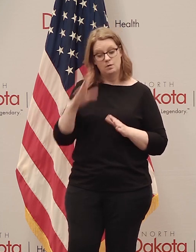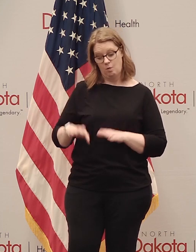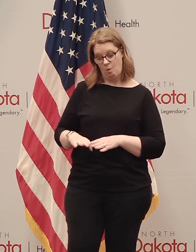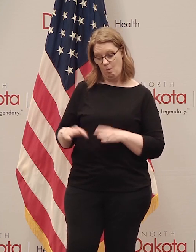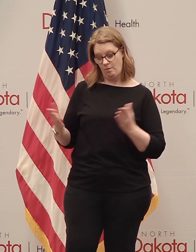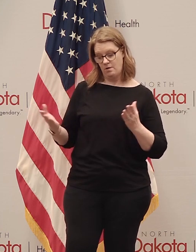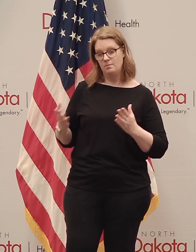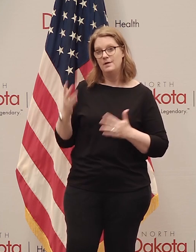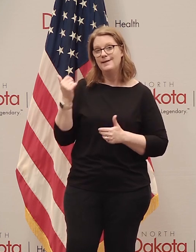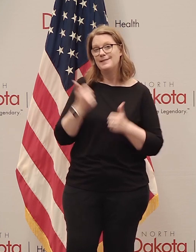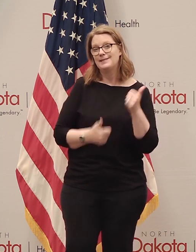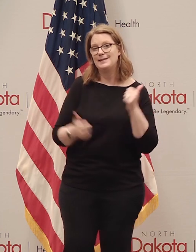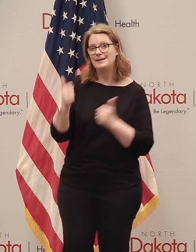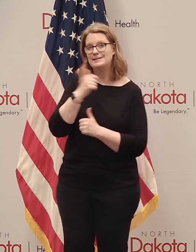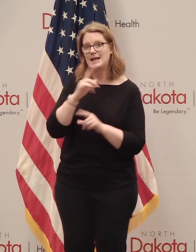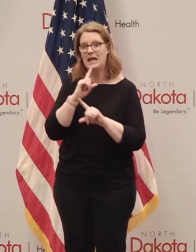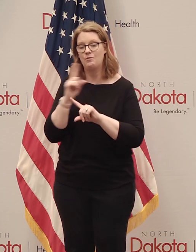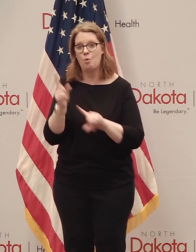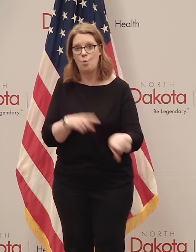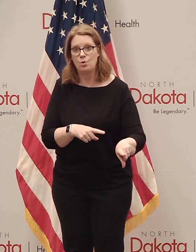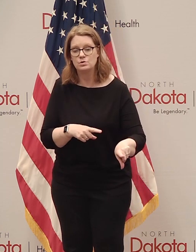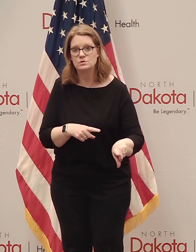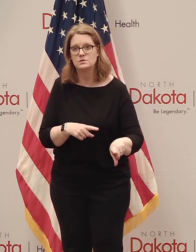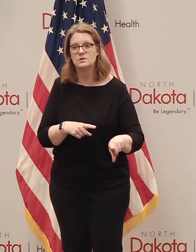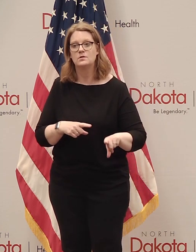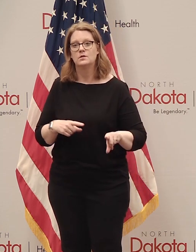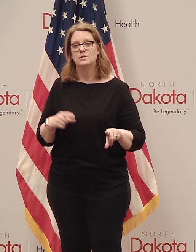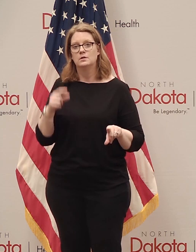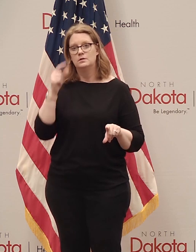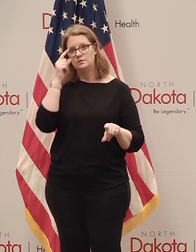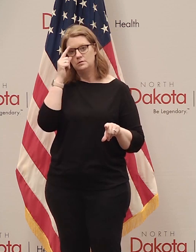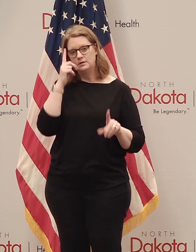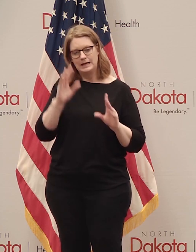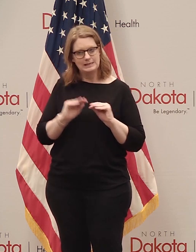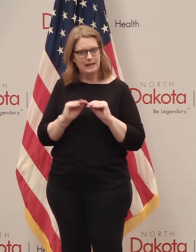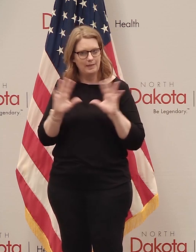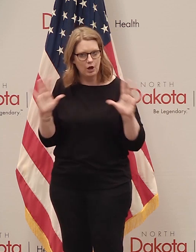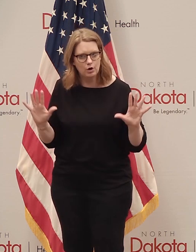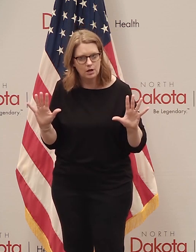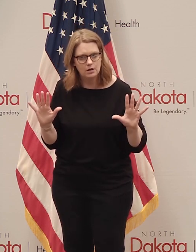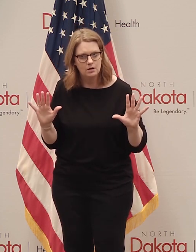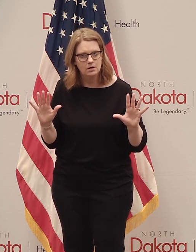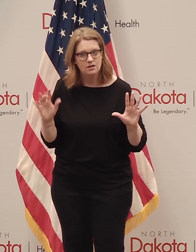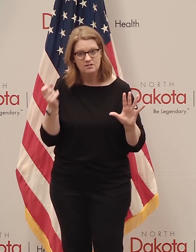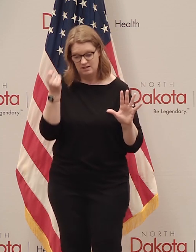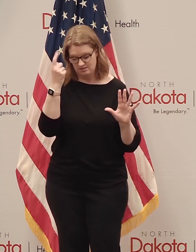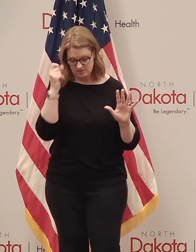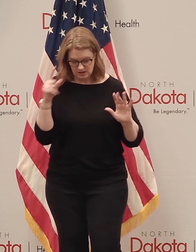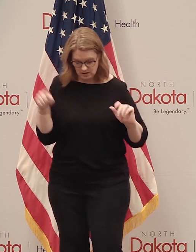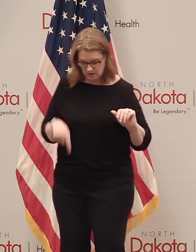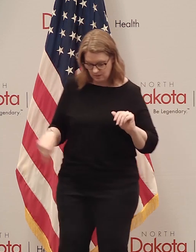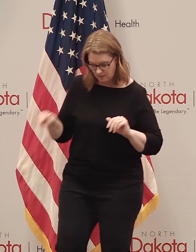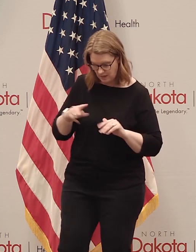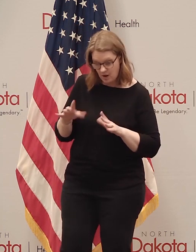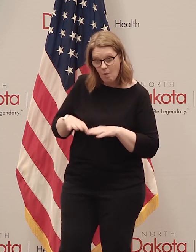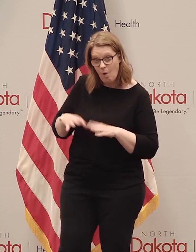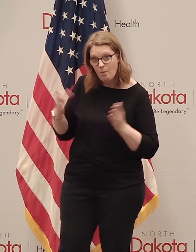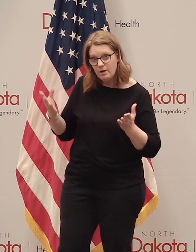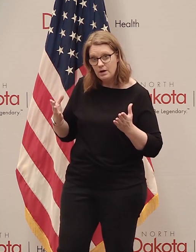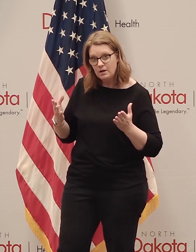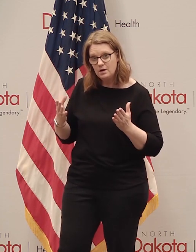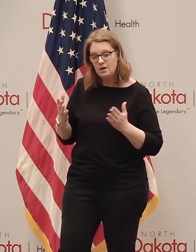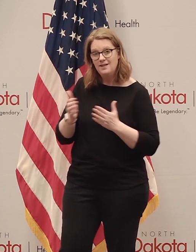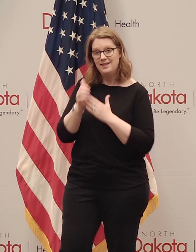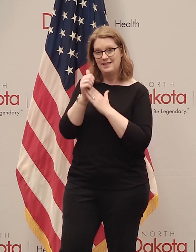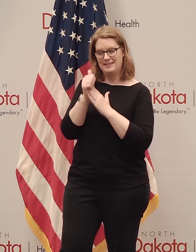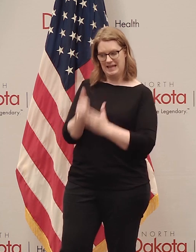executive orders had a clarity in there that when we were reopening, that the guidance was